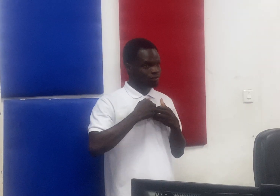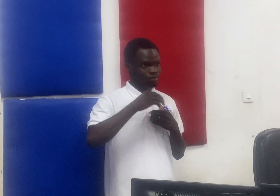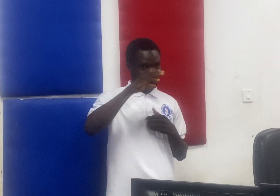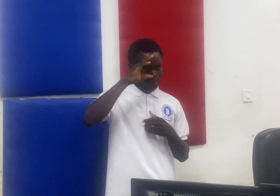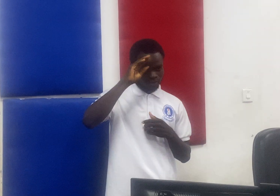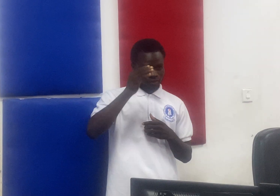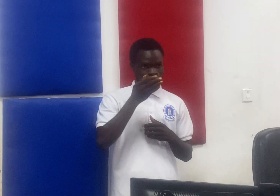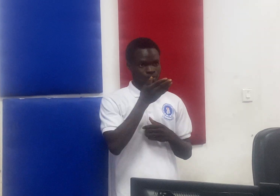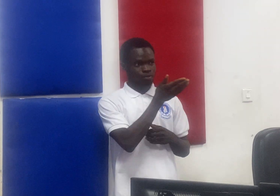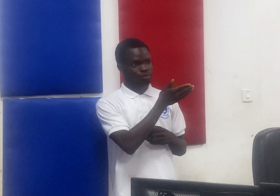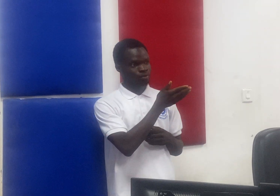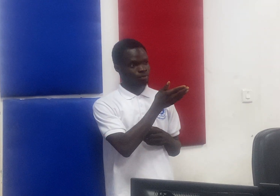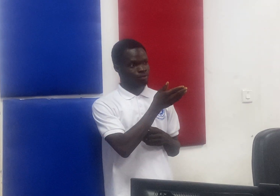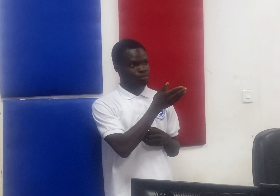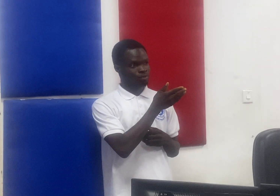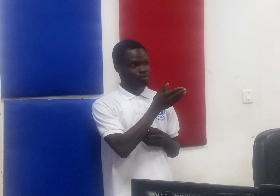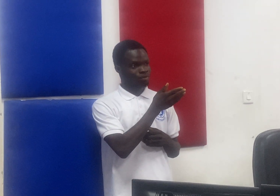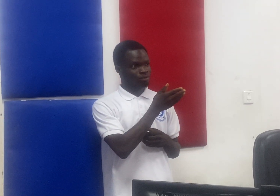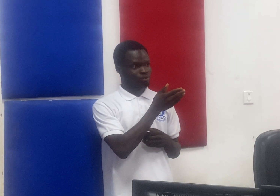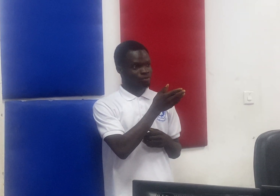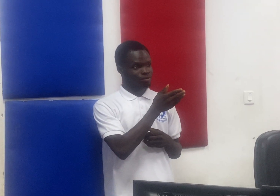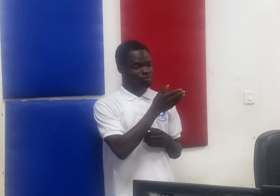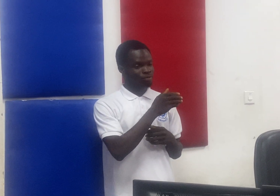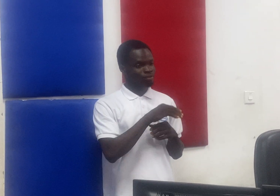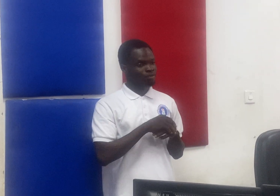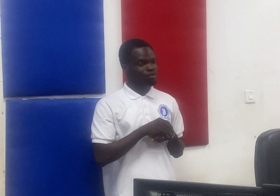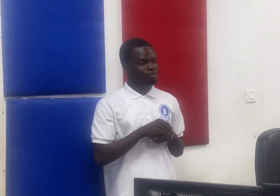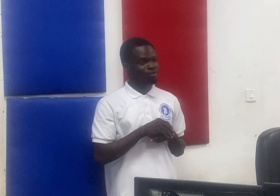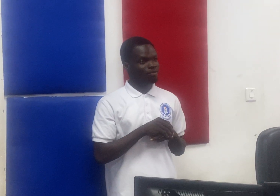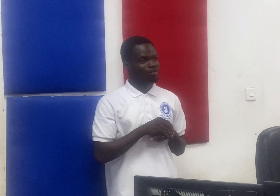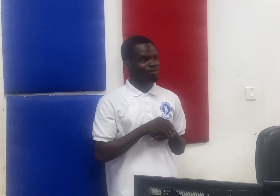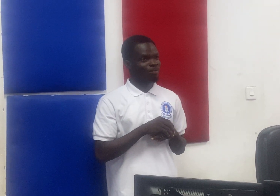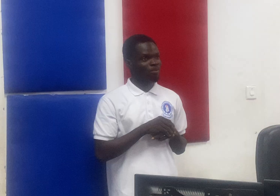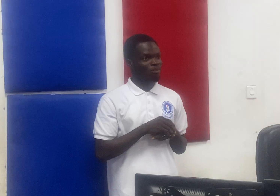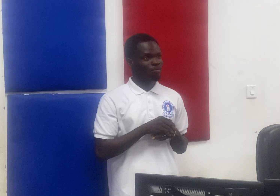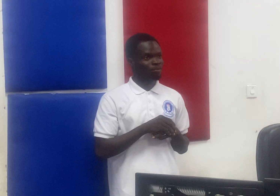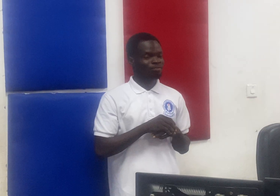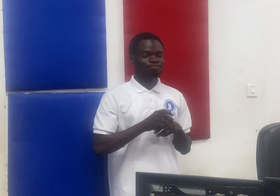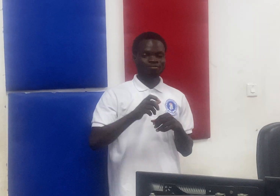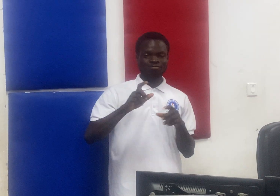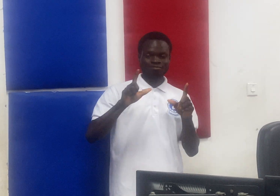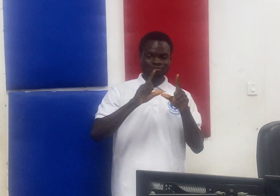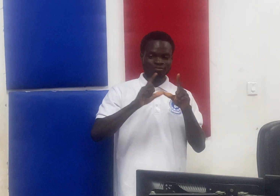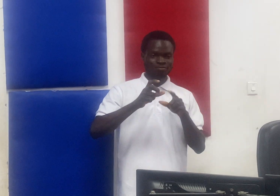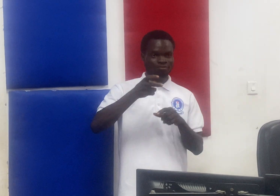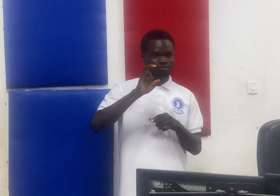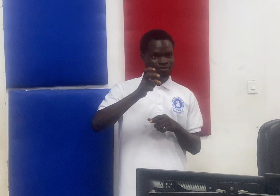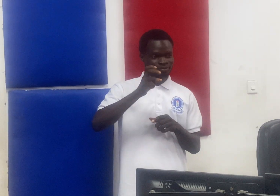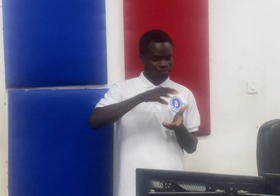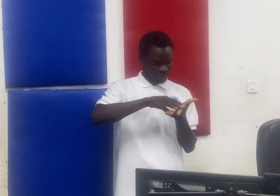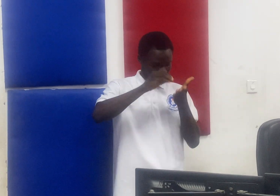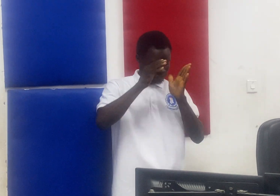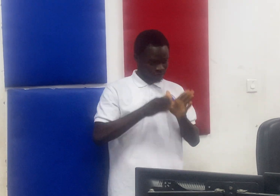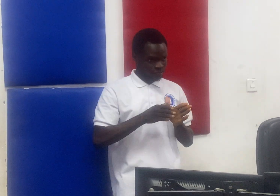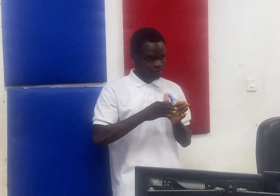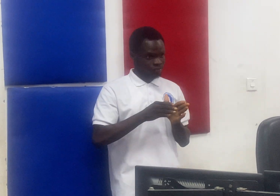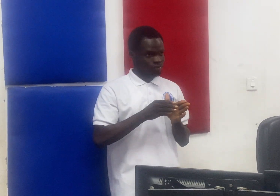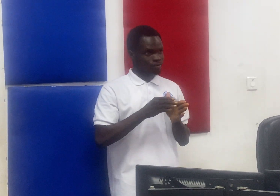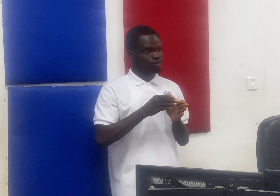Wisdom Chengelu. He is also a level 300 student of the University of Education,